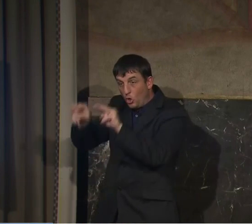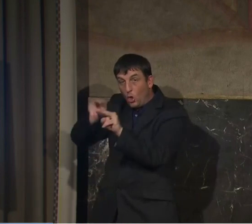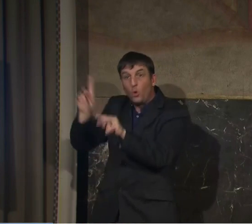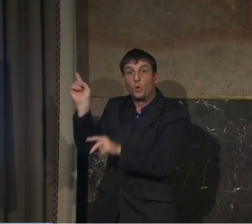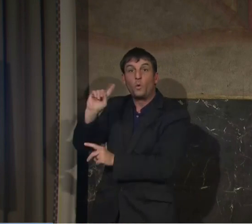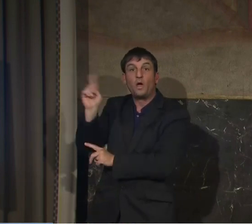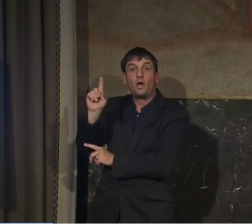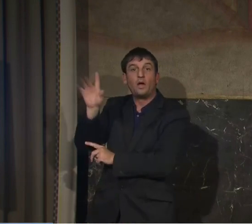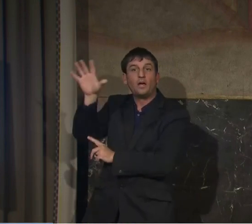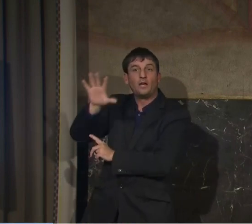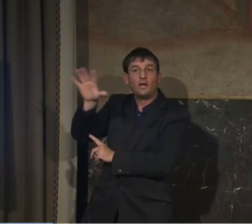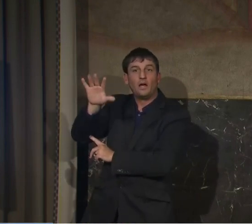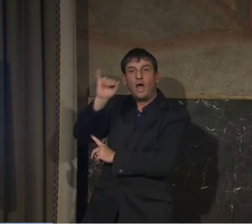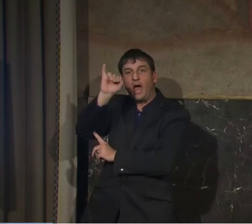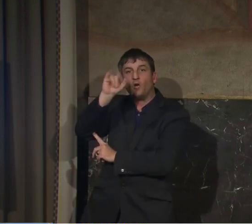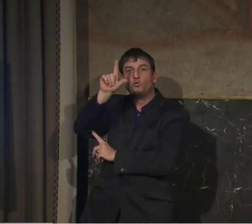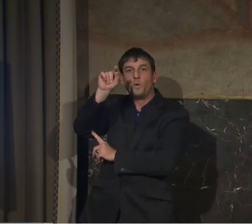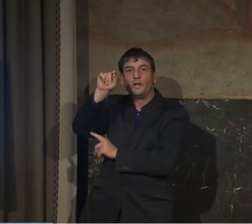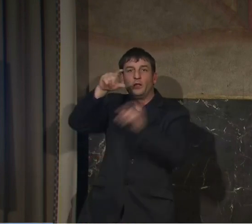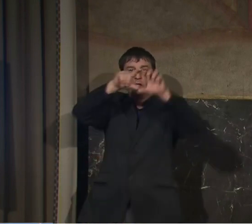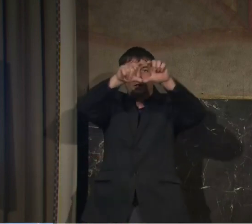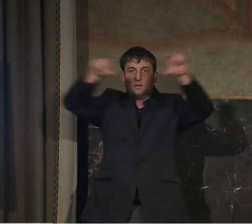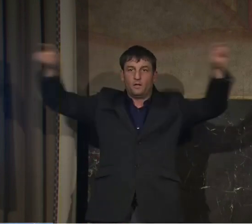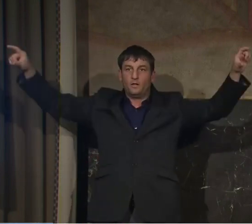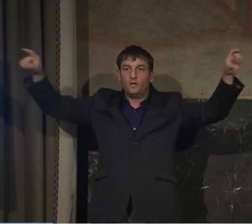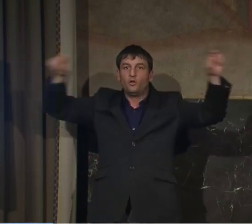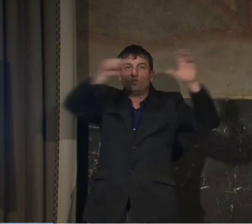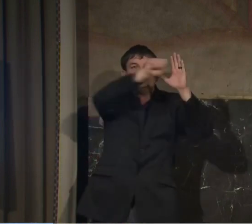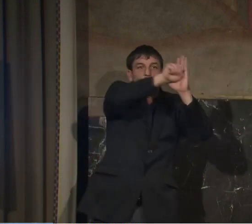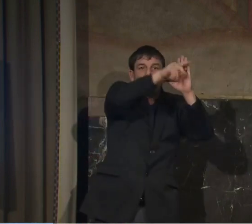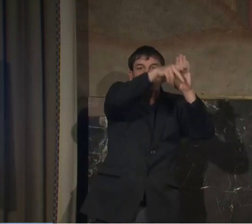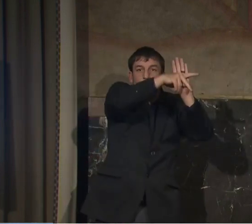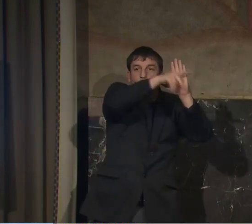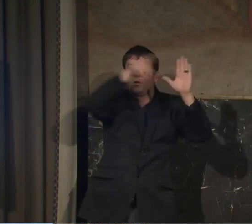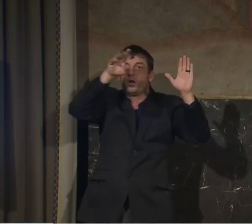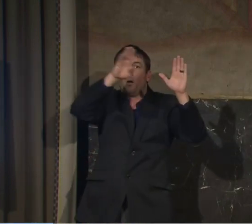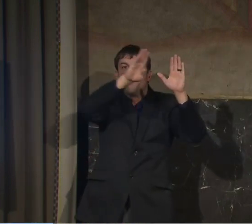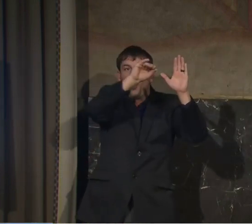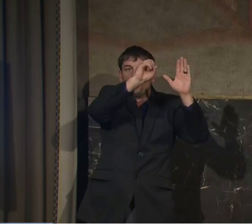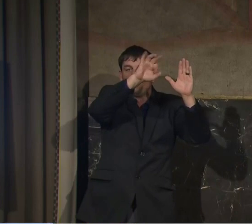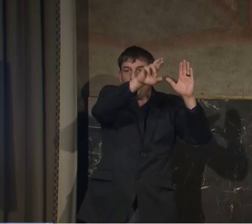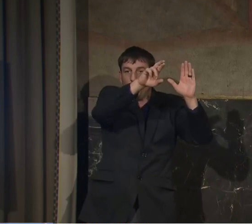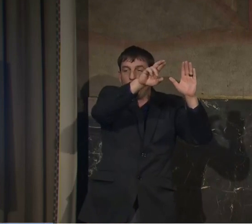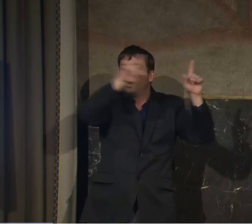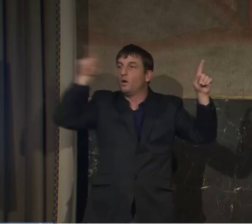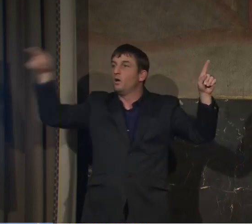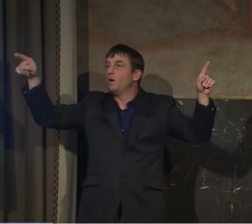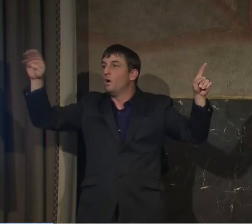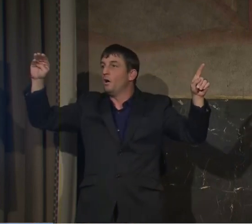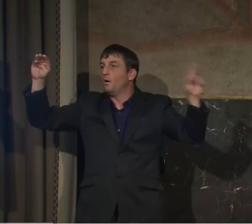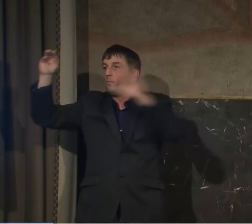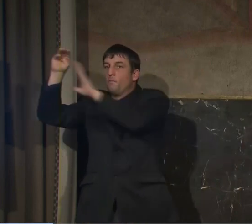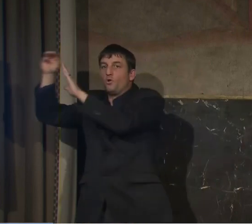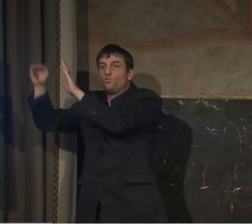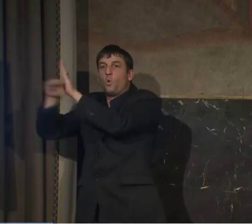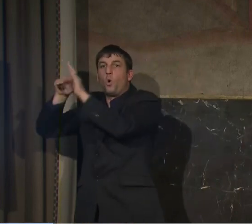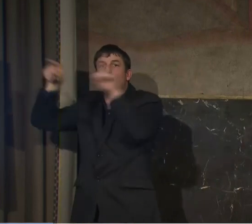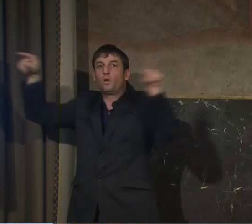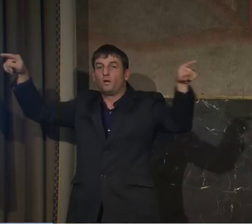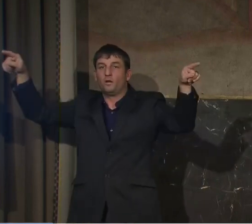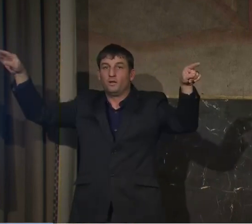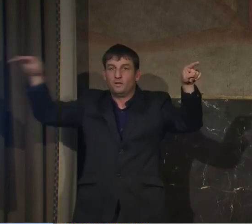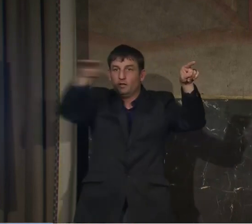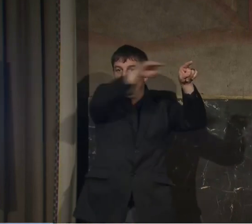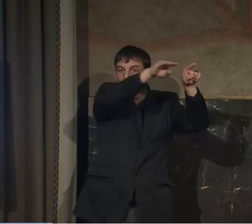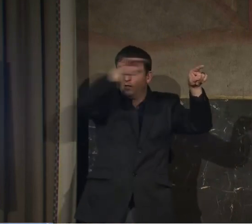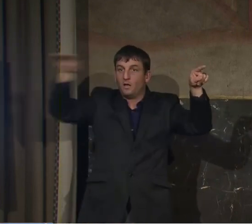happening along the I-20 corridor between Shreveport and Bossier on the one hand and Monroe on the other in